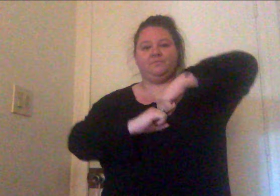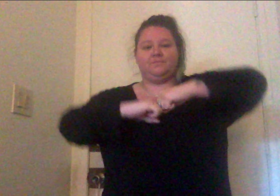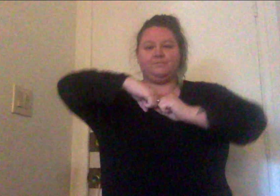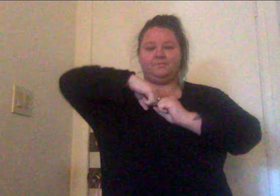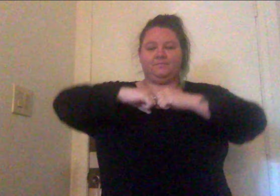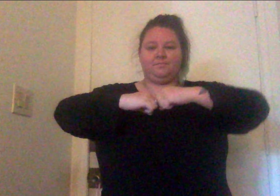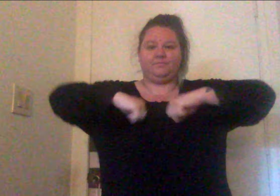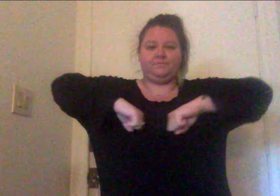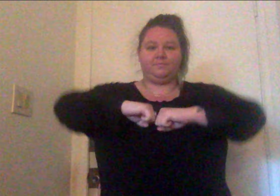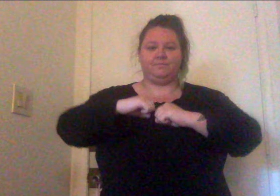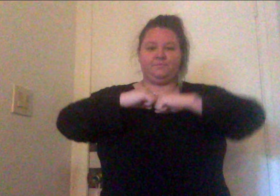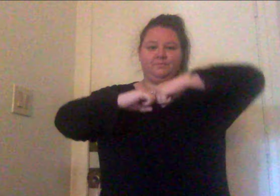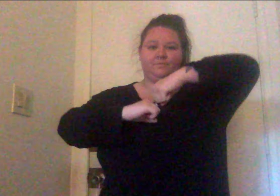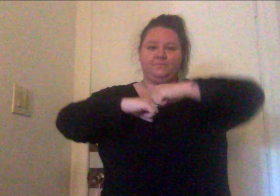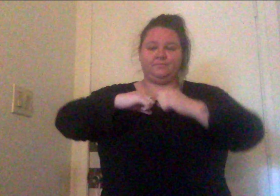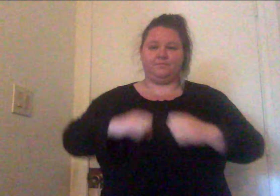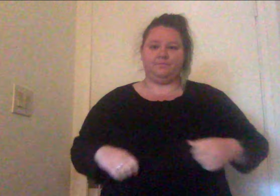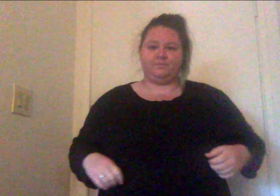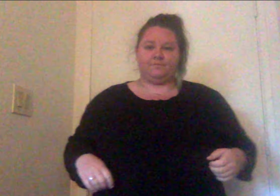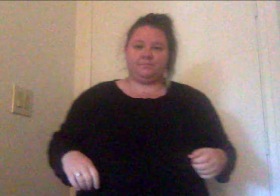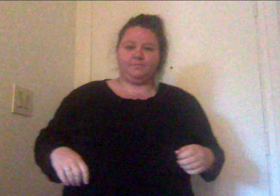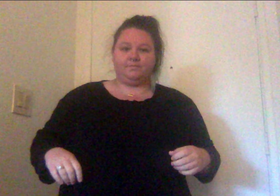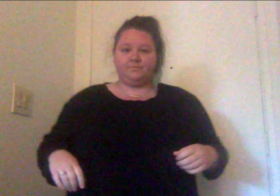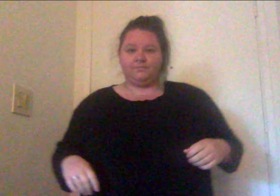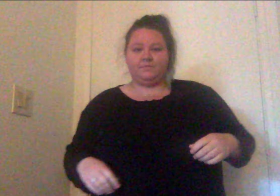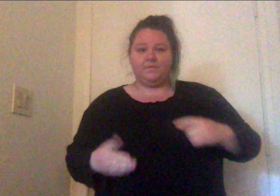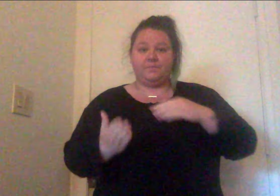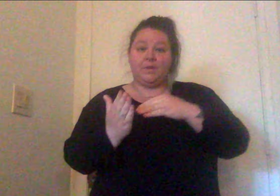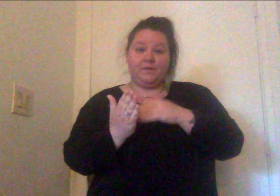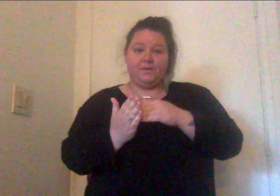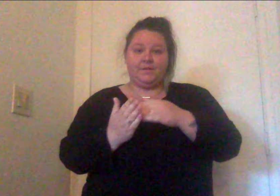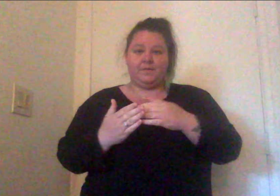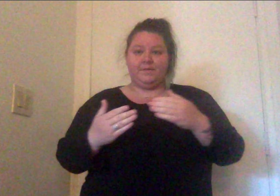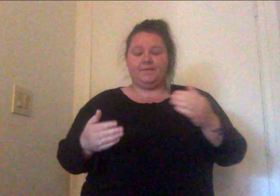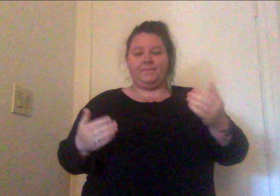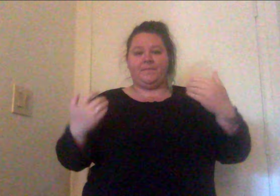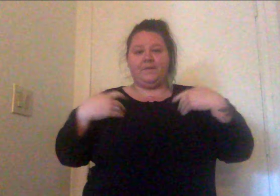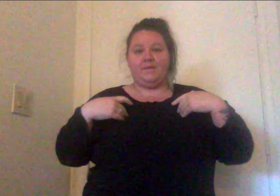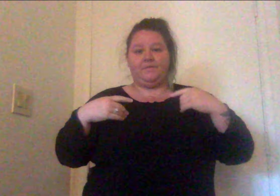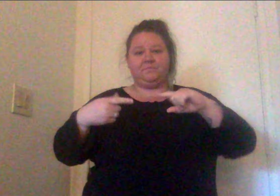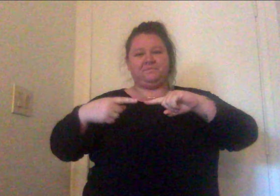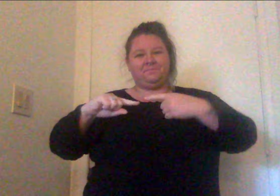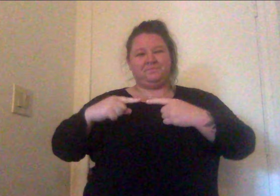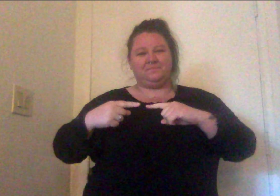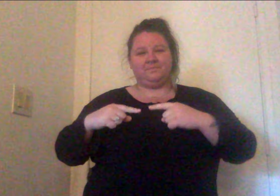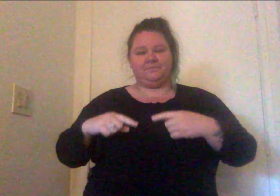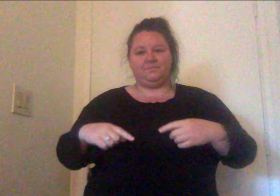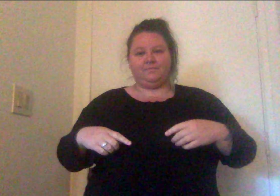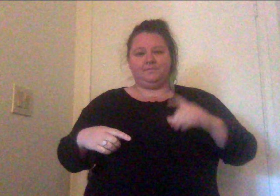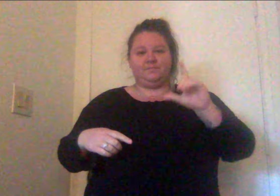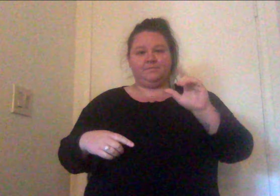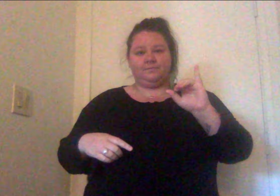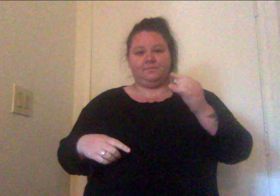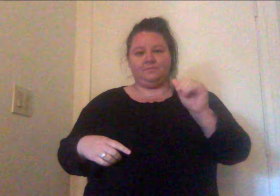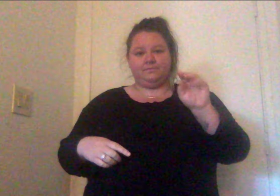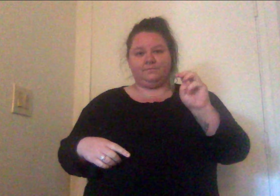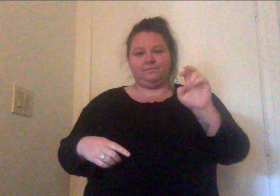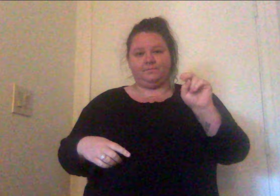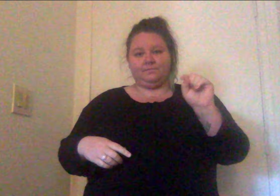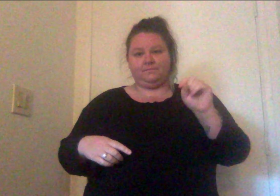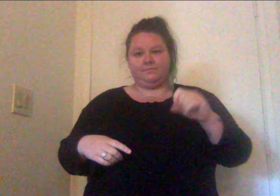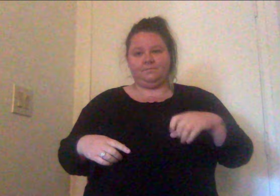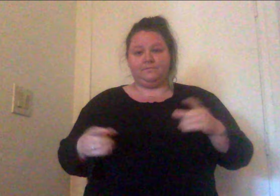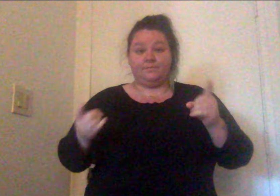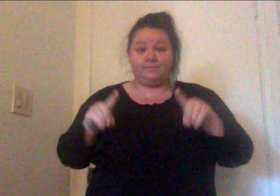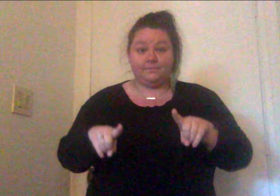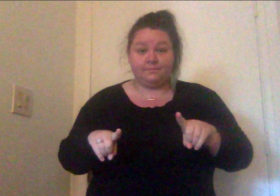together. And many times you have injuries to these ligaments. And what the ligament does in an injury is it either